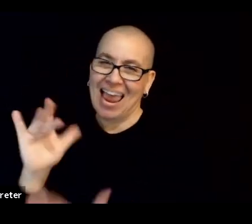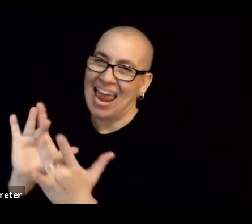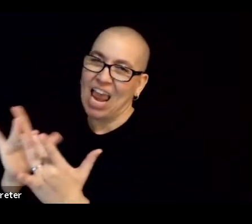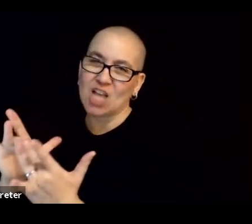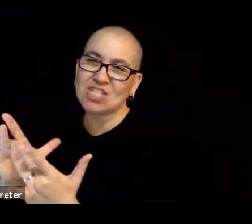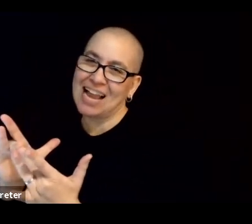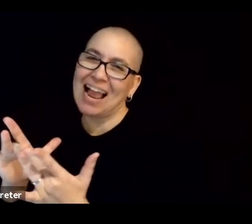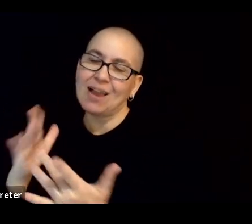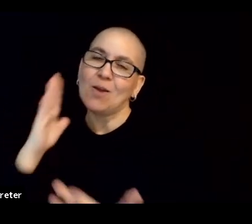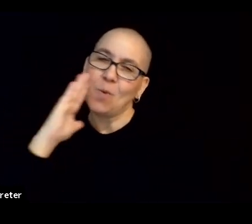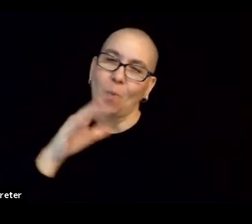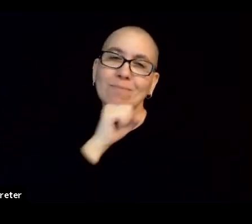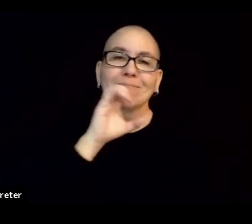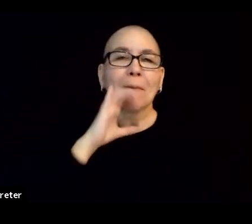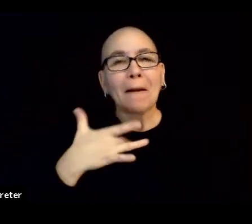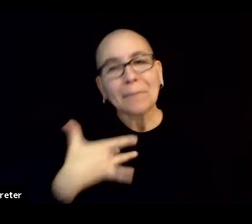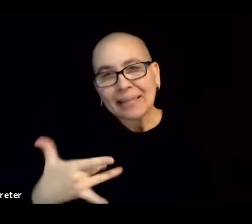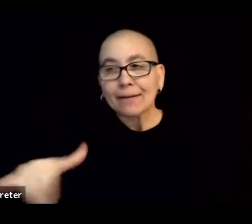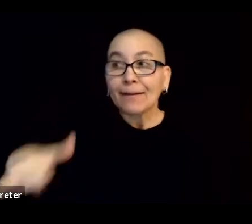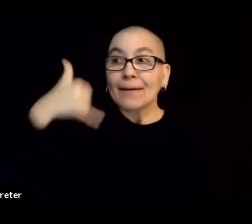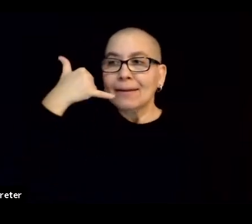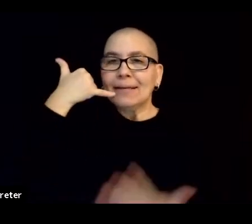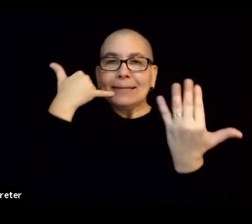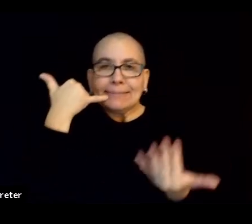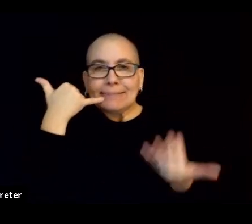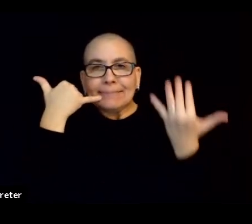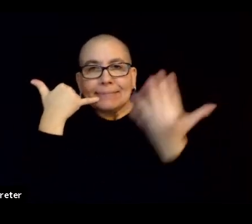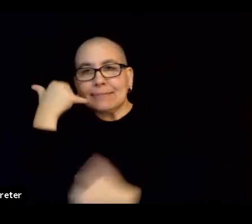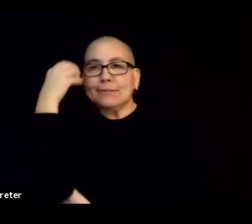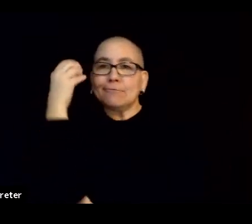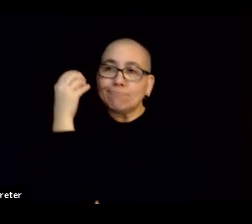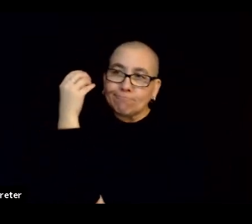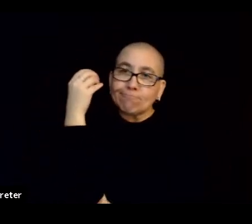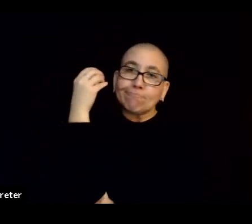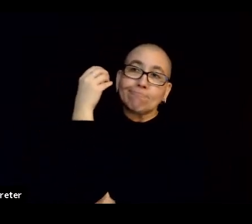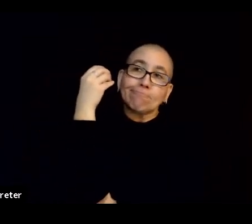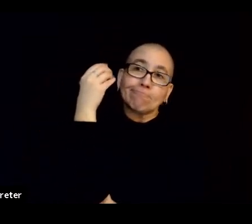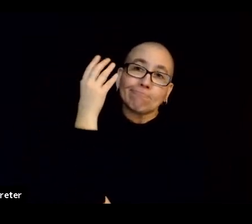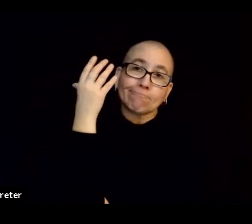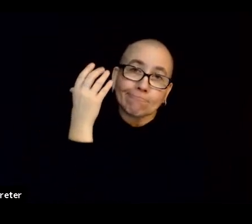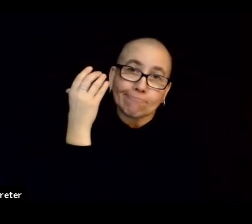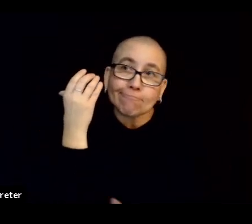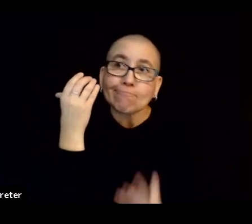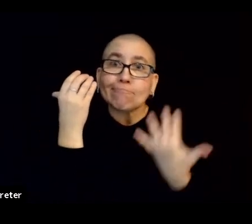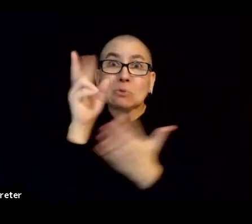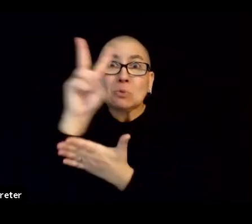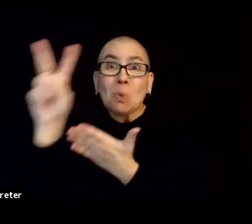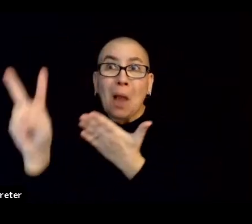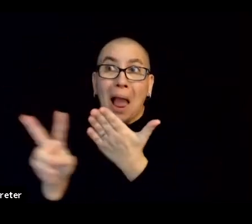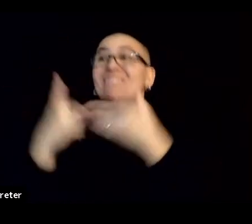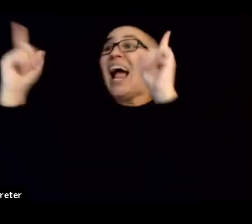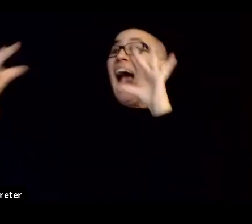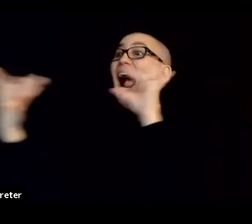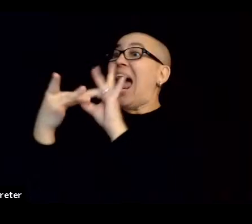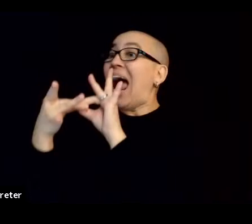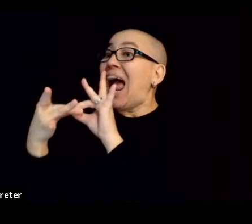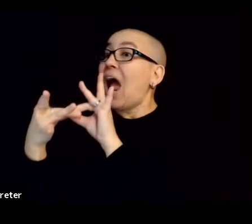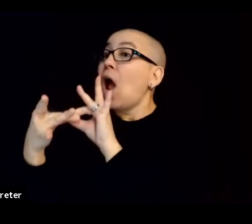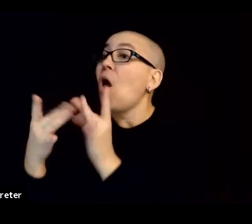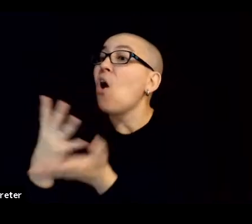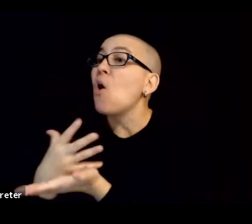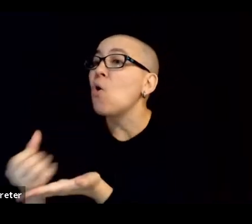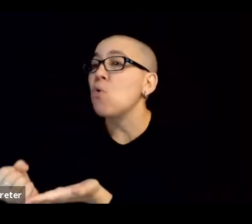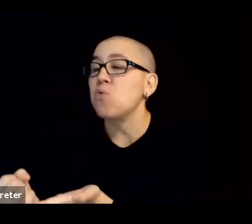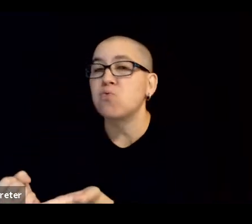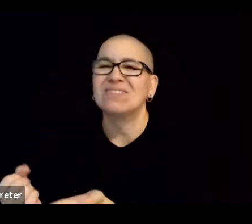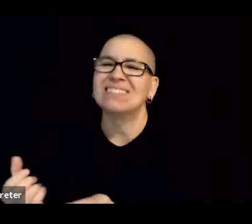no vaccine. So I'm going to beg for patience, but fully understanding people are going to be irritated. And my follow-up